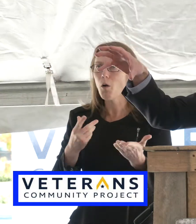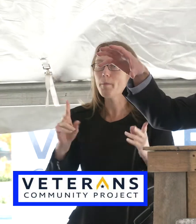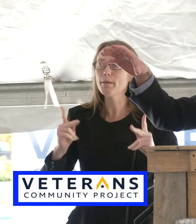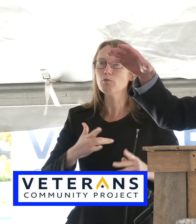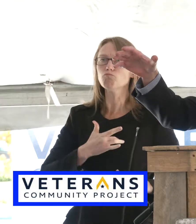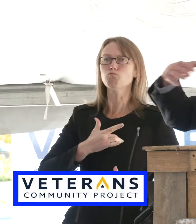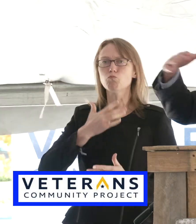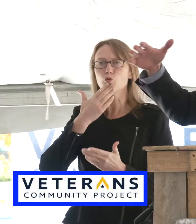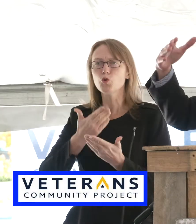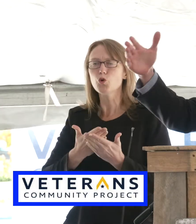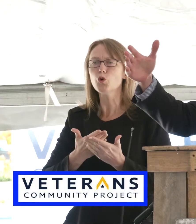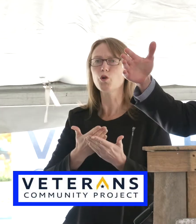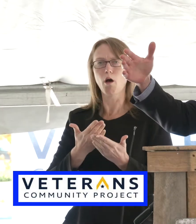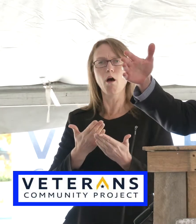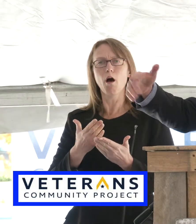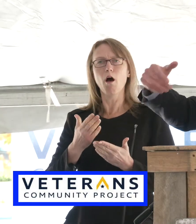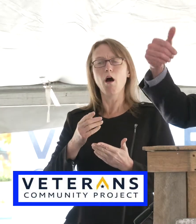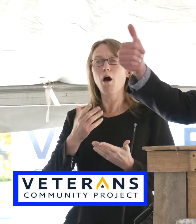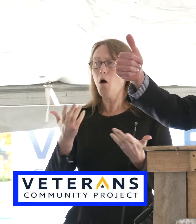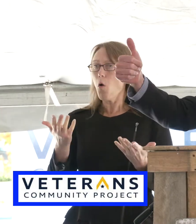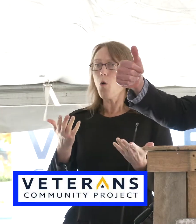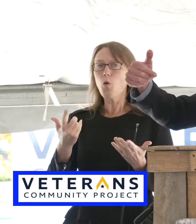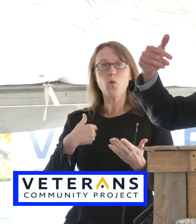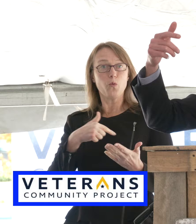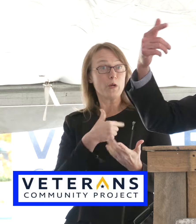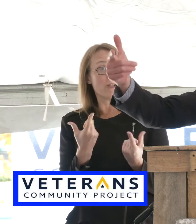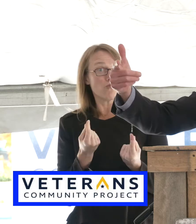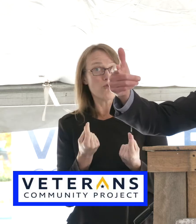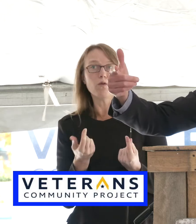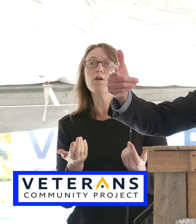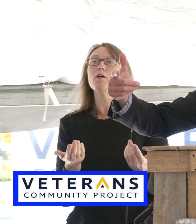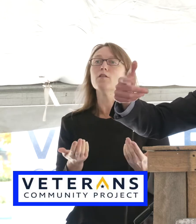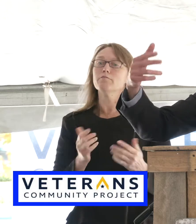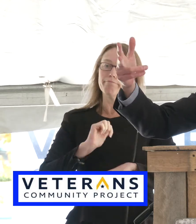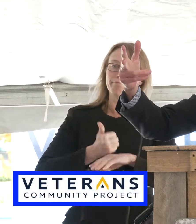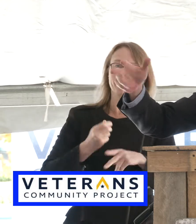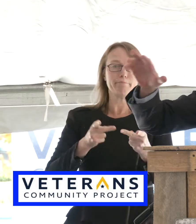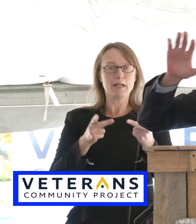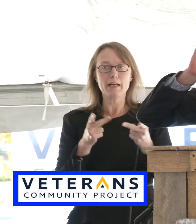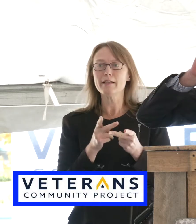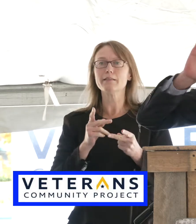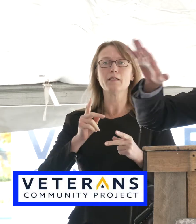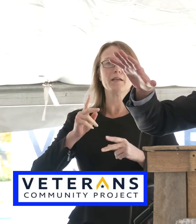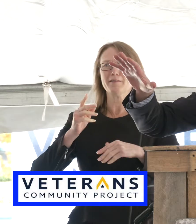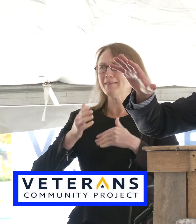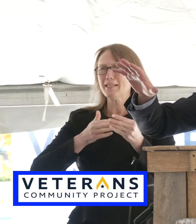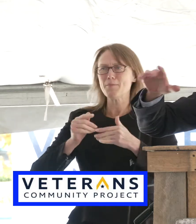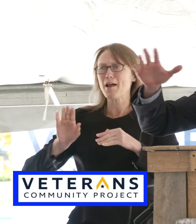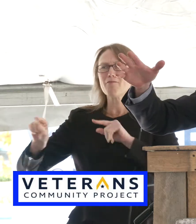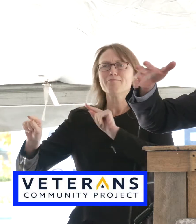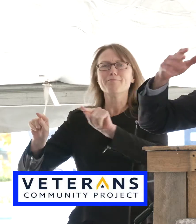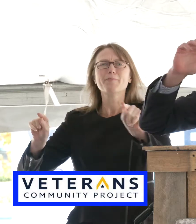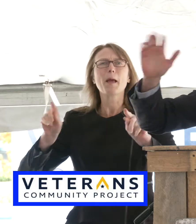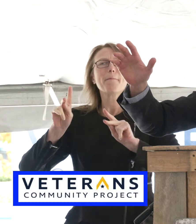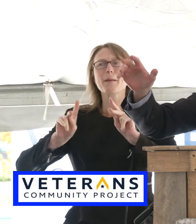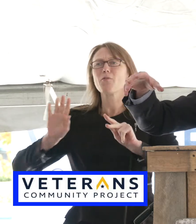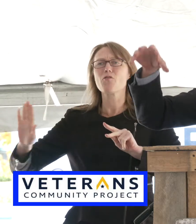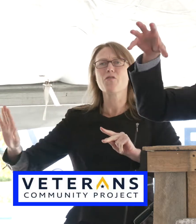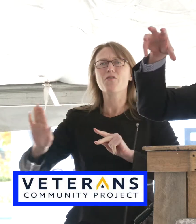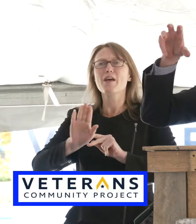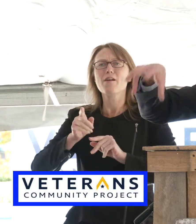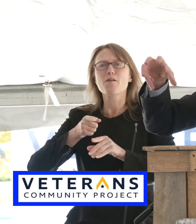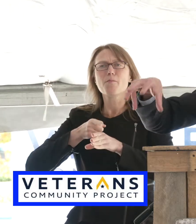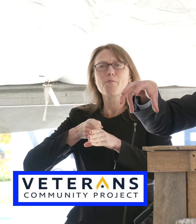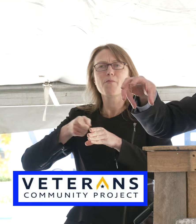can come to, and whatever it is they do, whether they cut hair, provide mental health services, fix cars, doesn't matter, dentist,